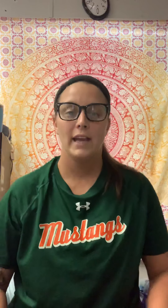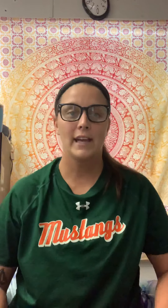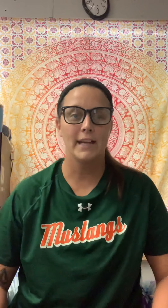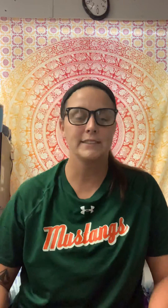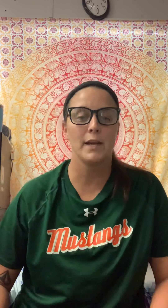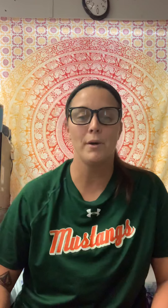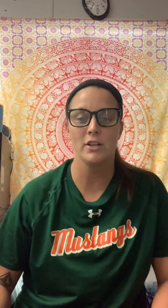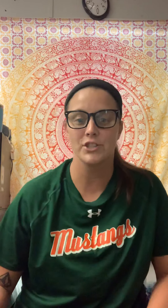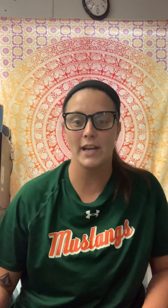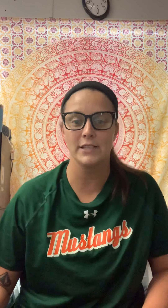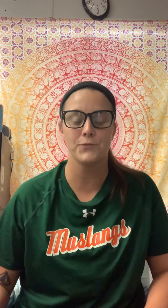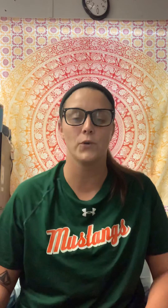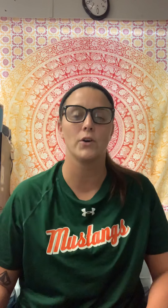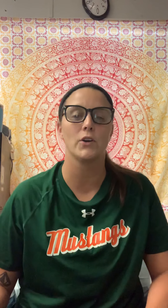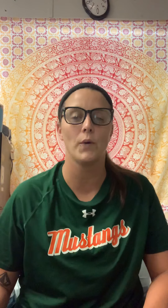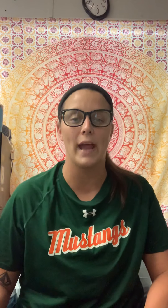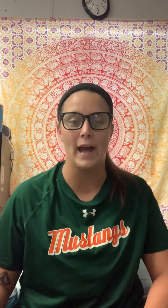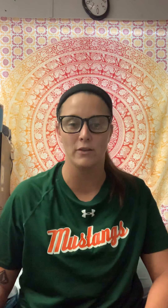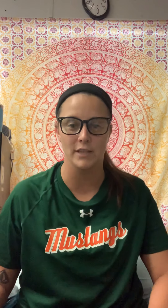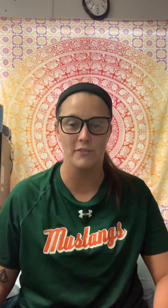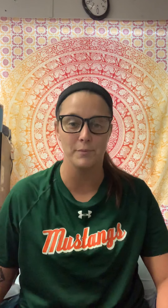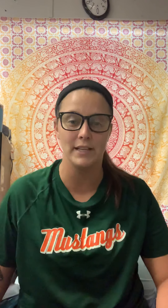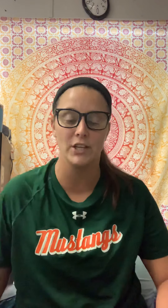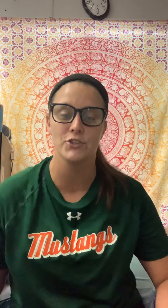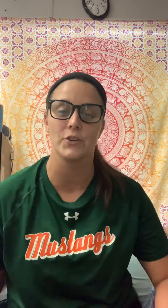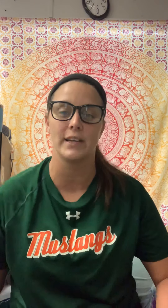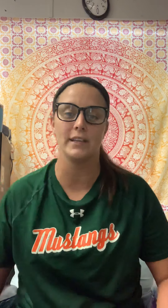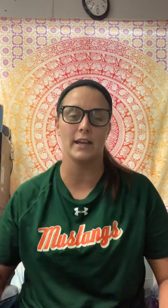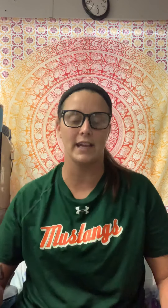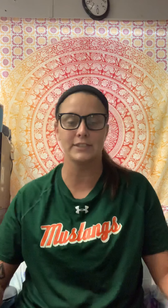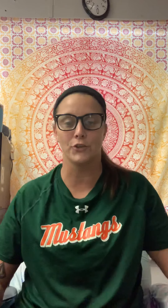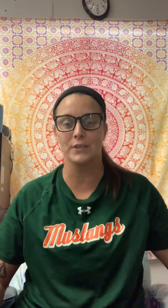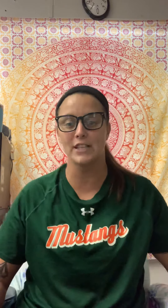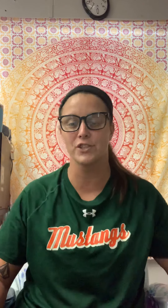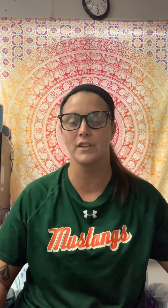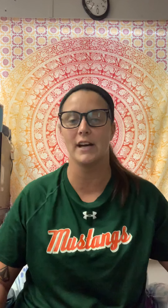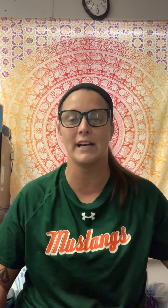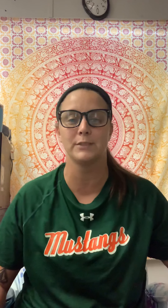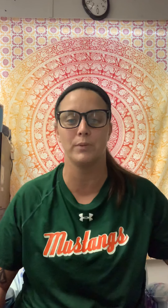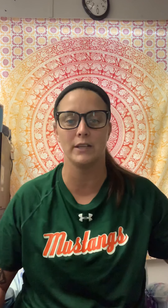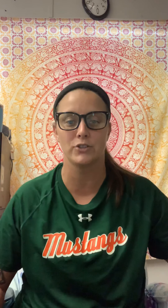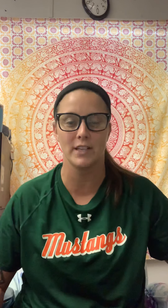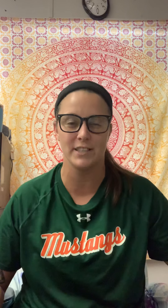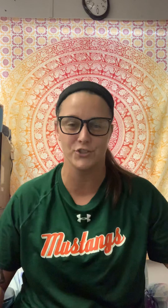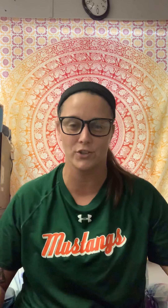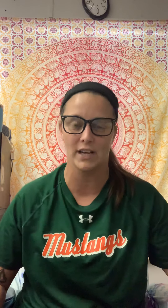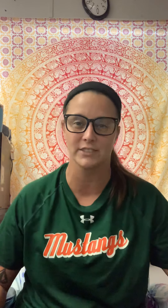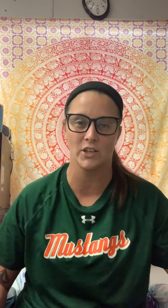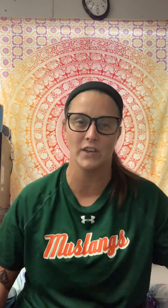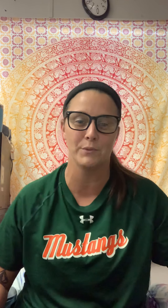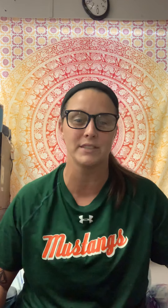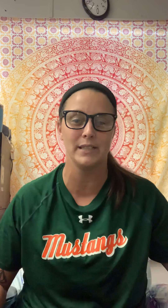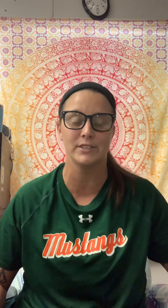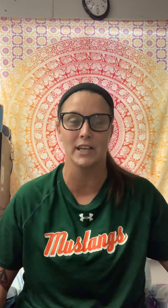Hey guys, I apologize for going out of the meeting during the ASL 3 session of the class, but trying to teach 2 classes online with Teams is kind of